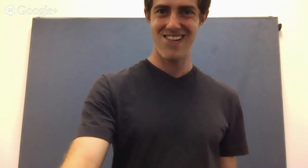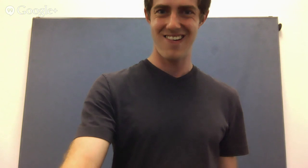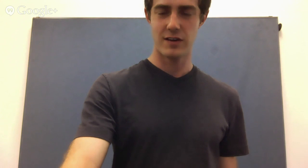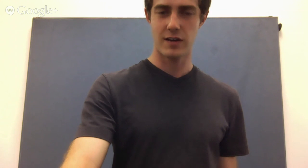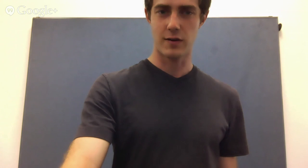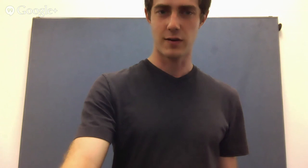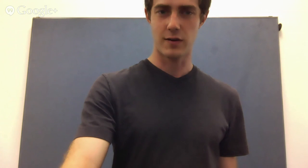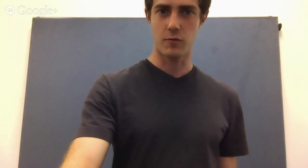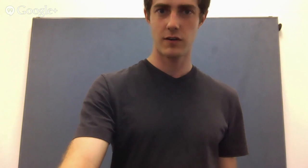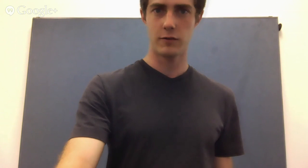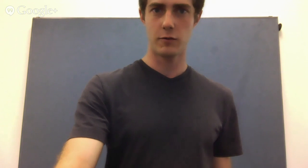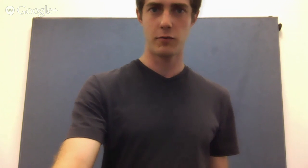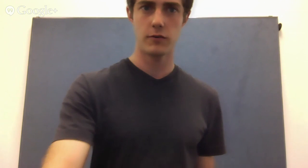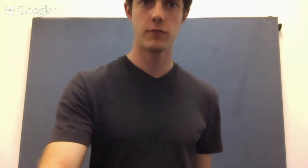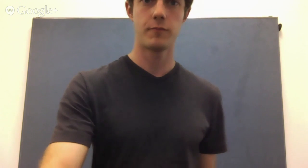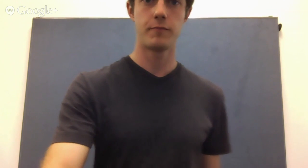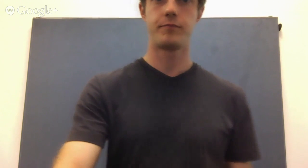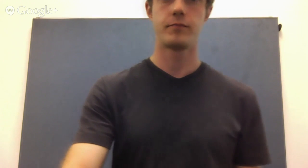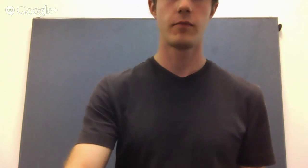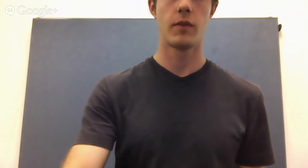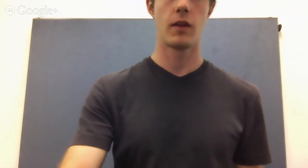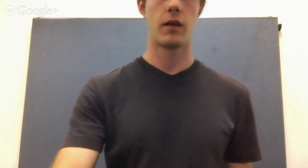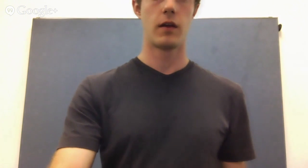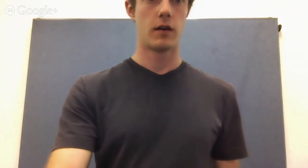take a risk here, I suppose.